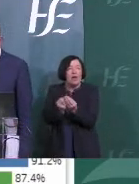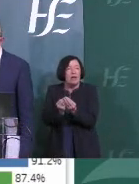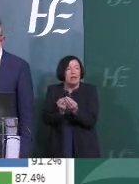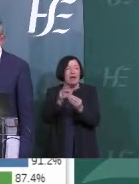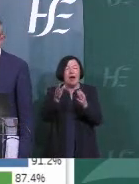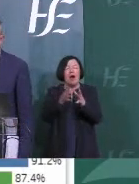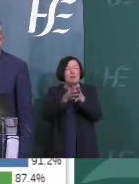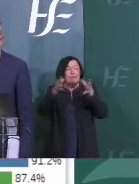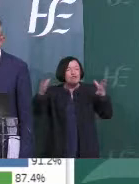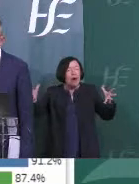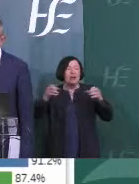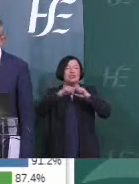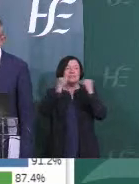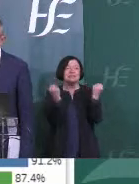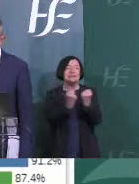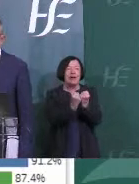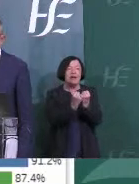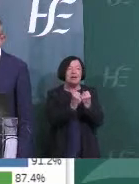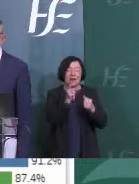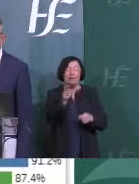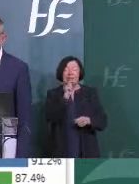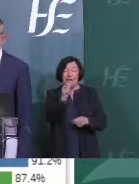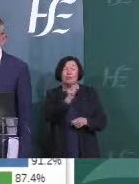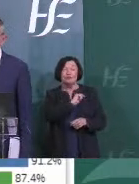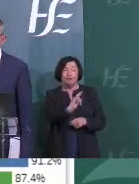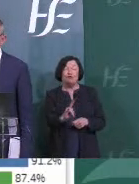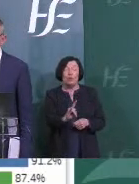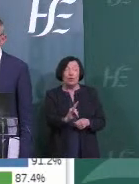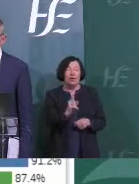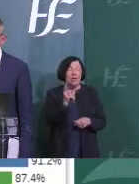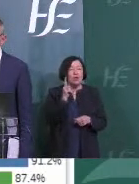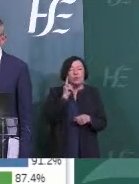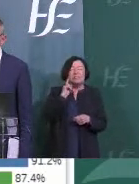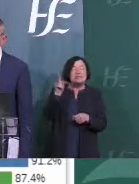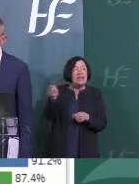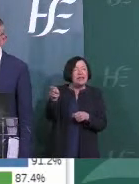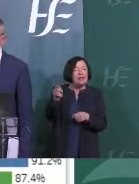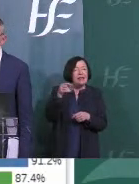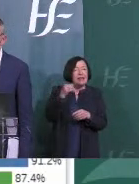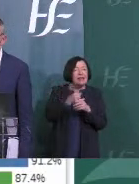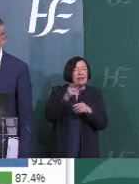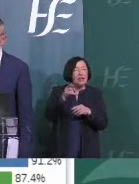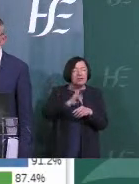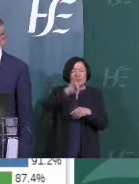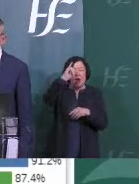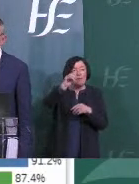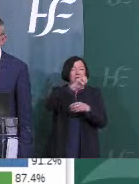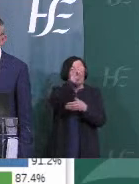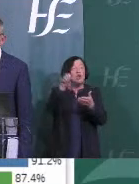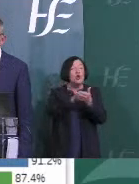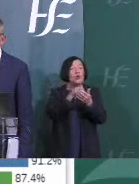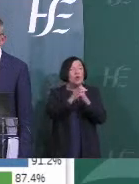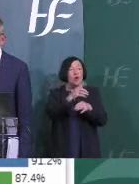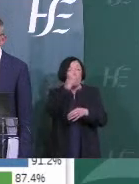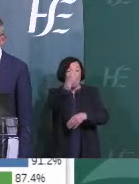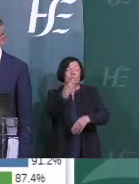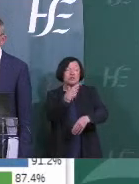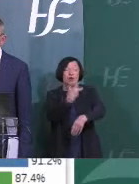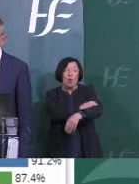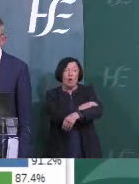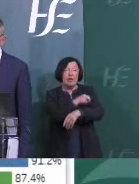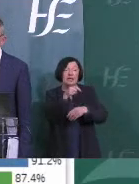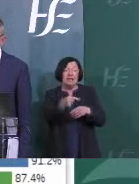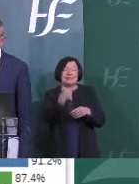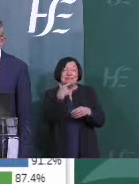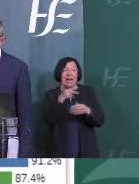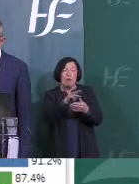broader society. And I've no doubt they're telling the truth. And you'll see there we are in top EU countries for uptake of at least 1 dose. We're now in